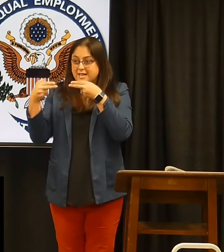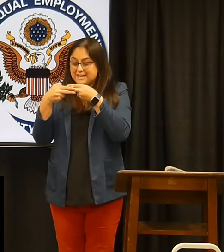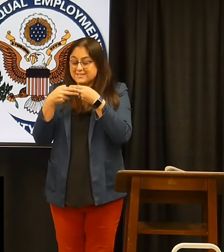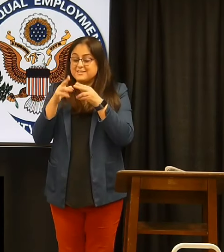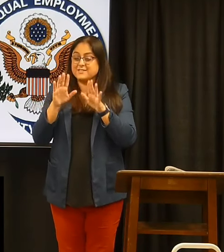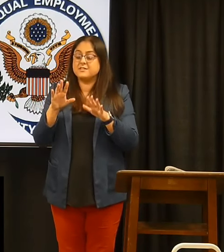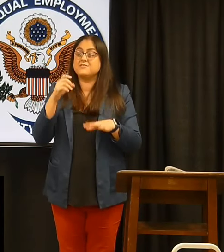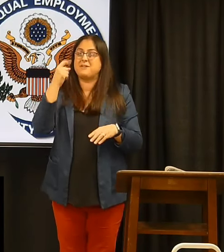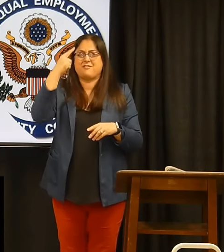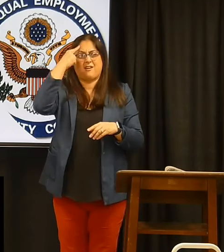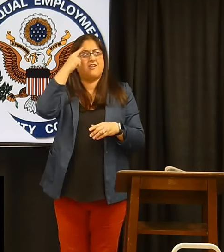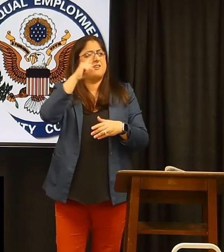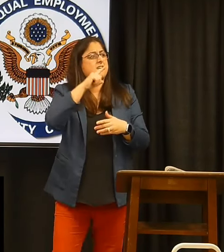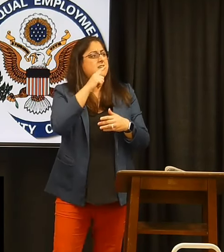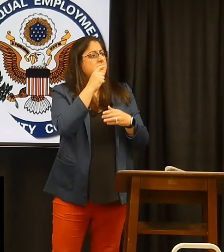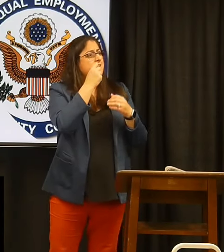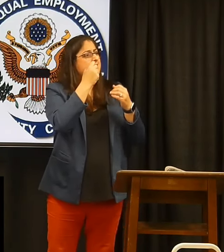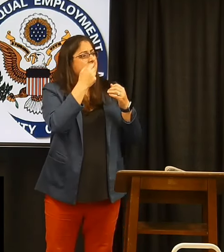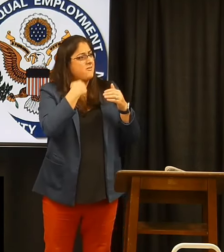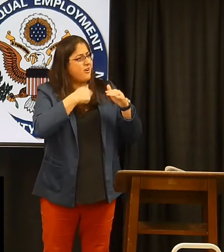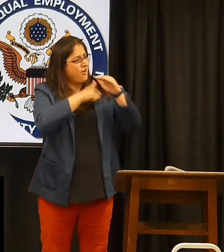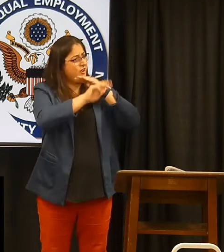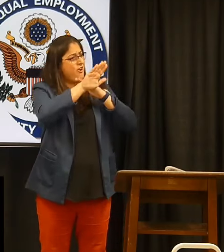On the next slide, I'll explain why.